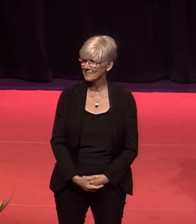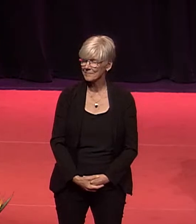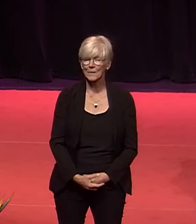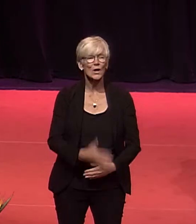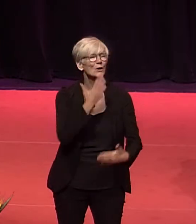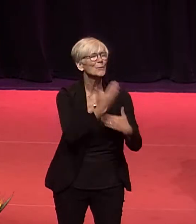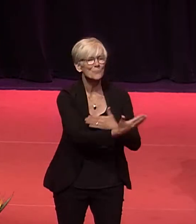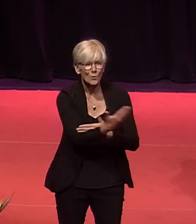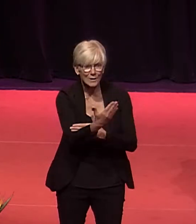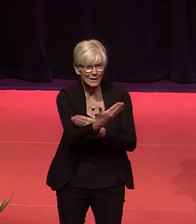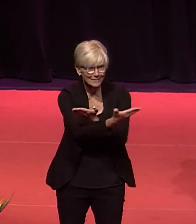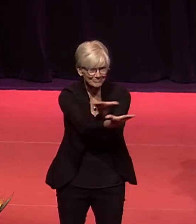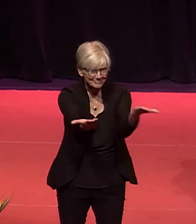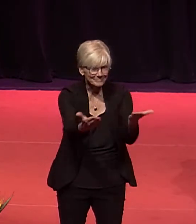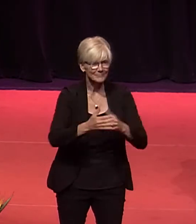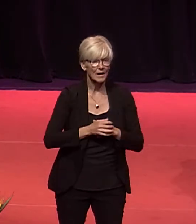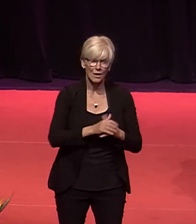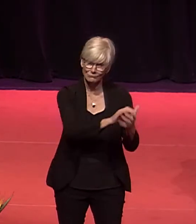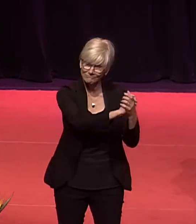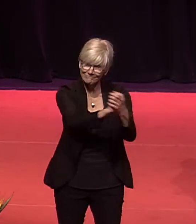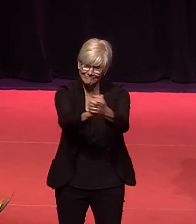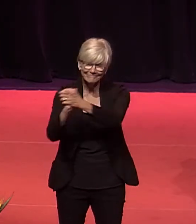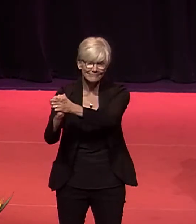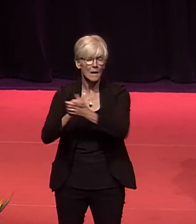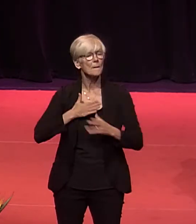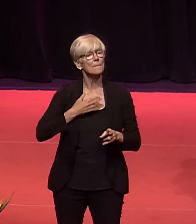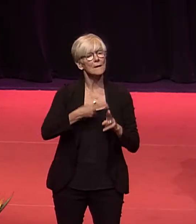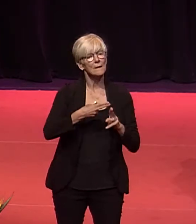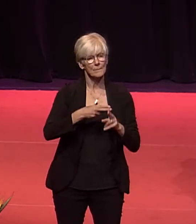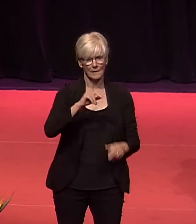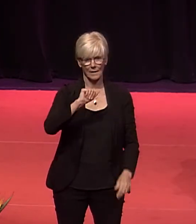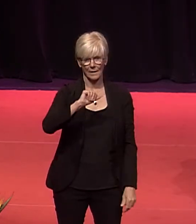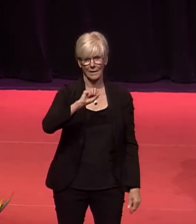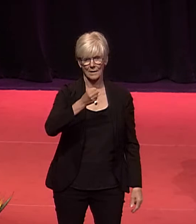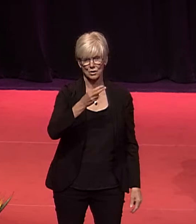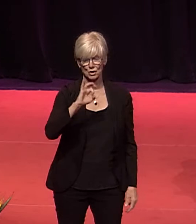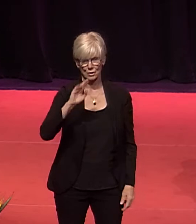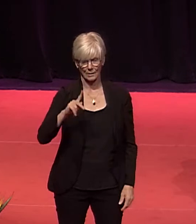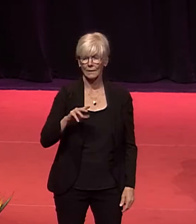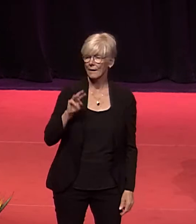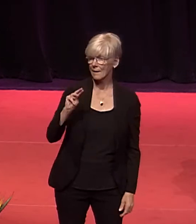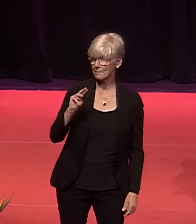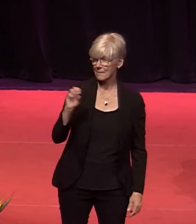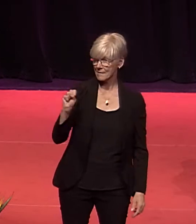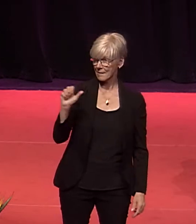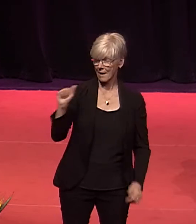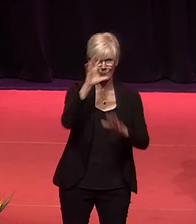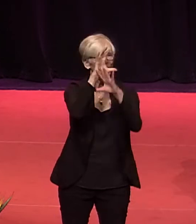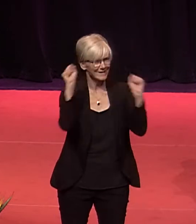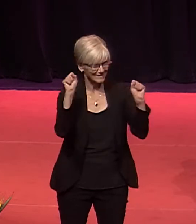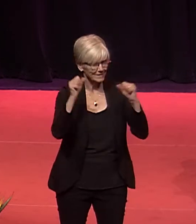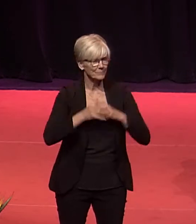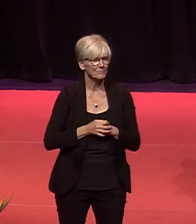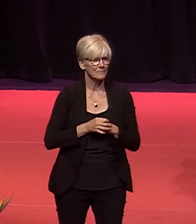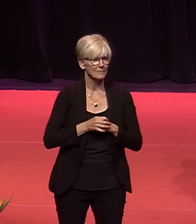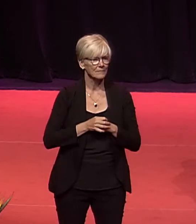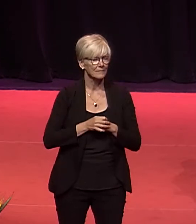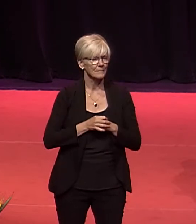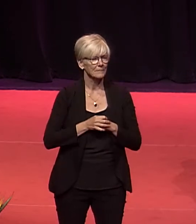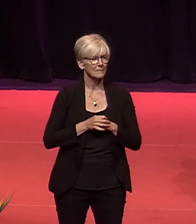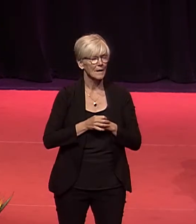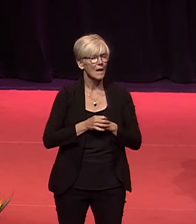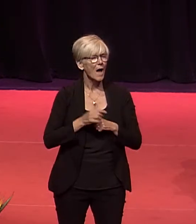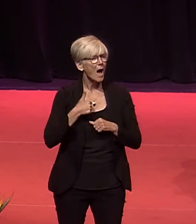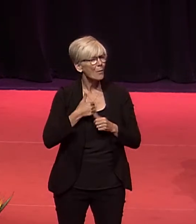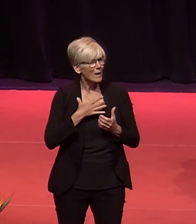Good morning, grads. Congratulations. My name is Ashik, the president of Mohawk Students Association. On behalf of the MSA,